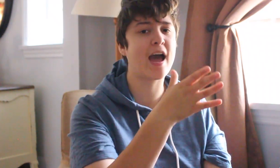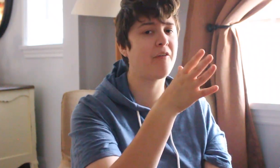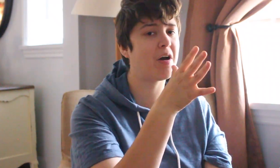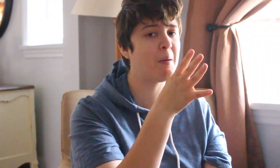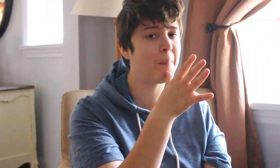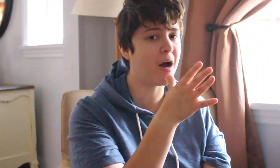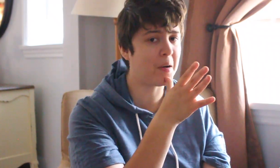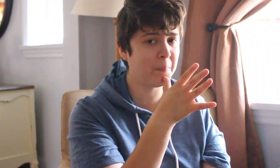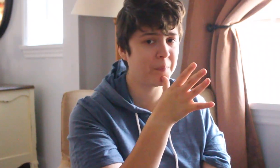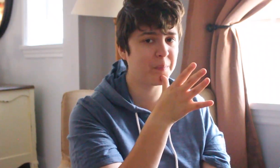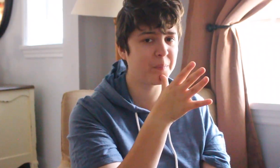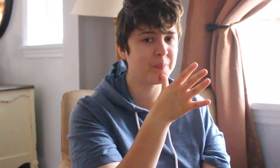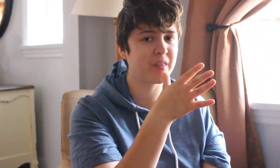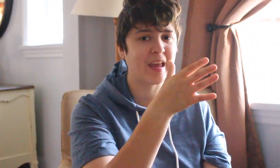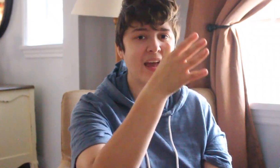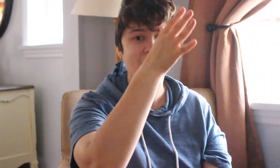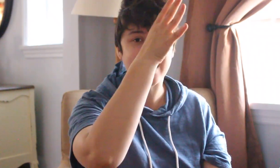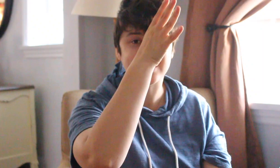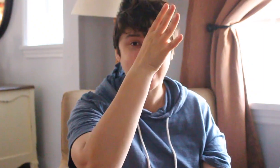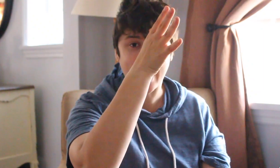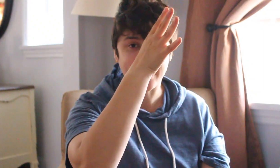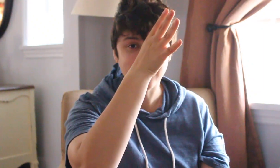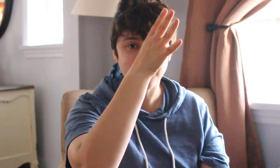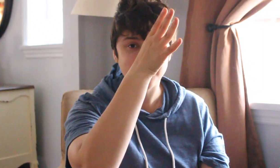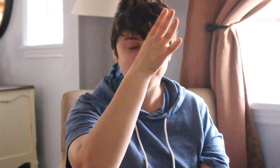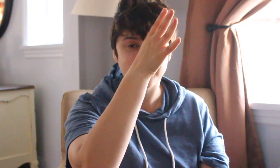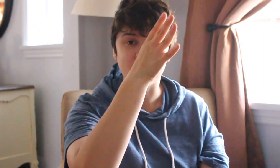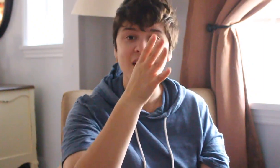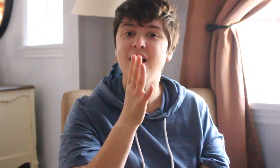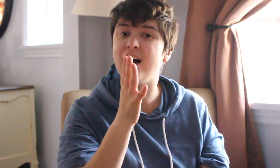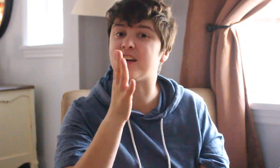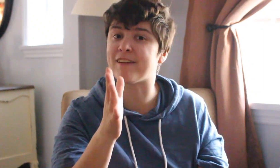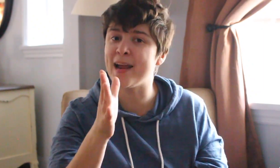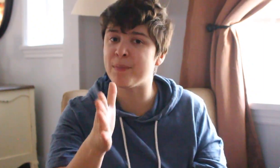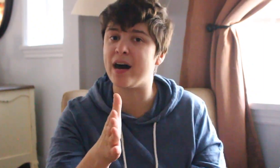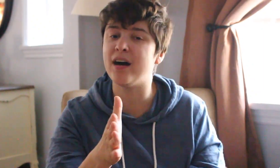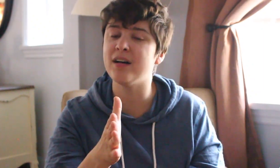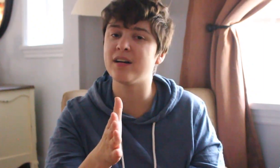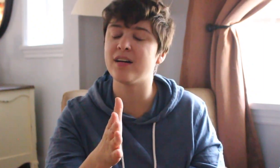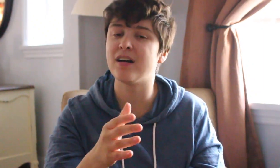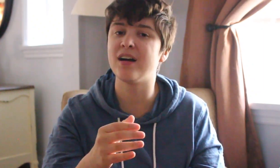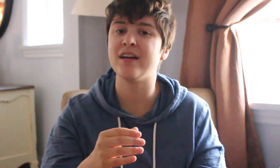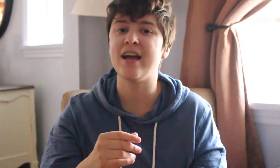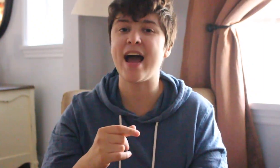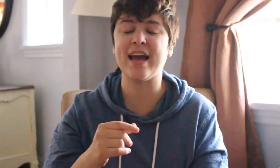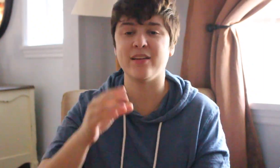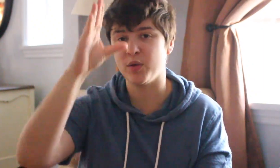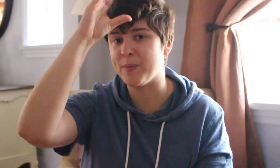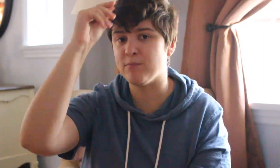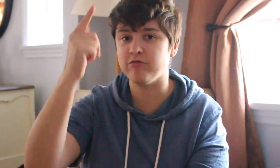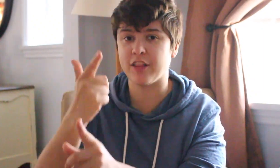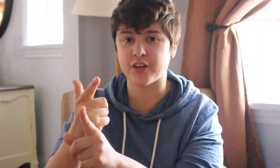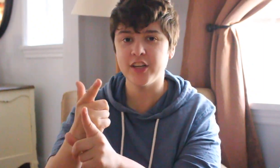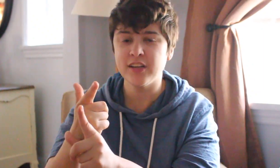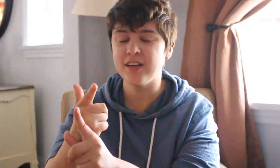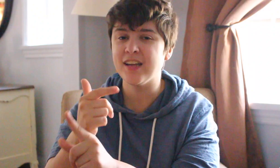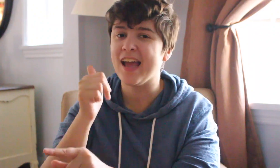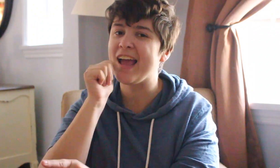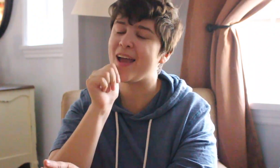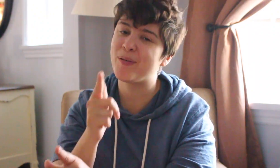have a mom. A dad. A grandma. I live with my brother. And